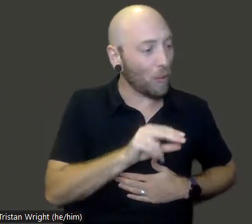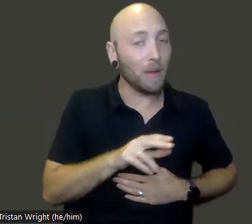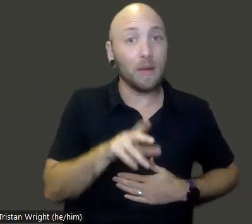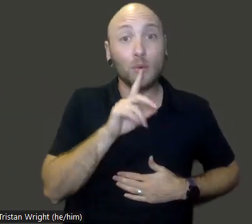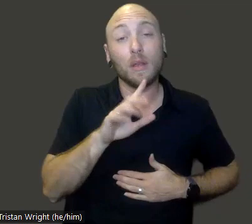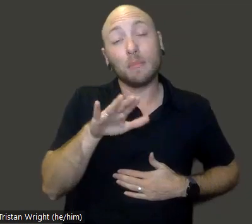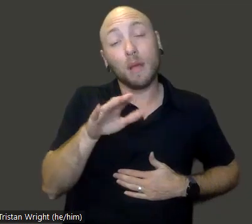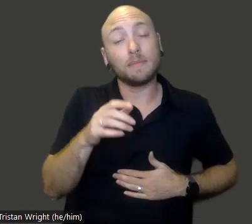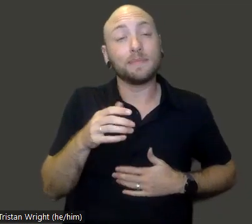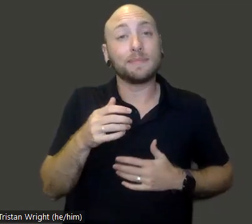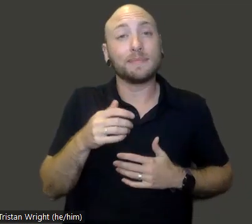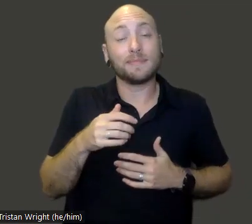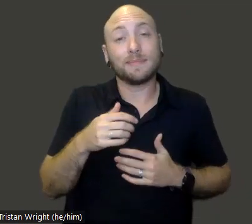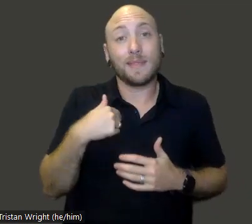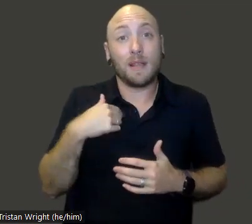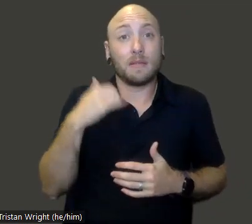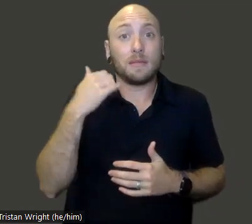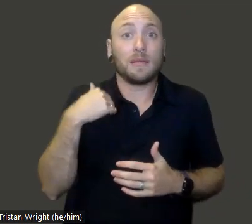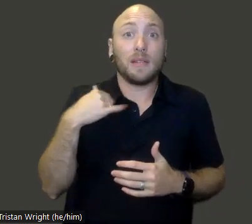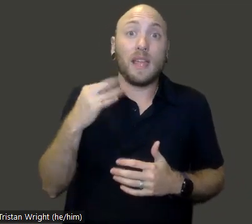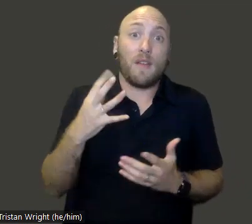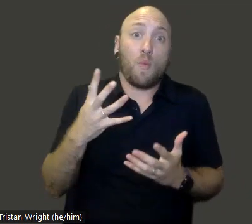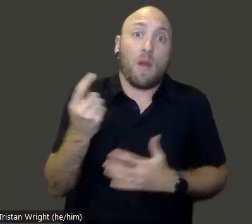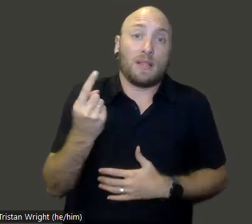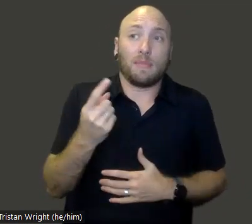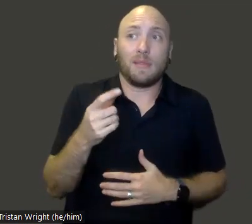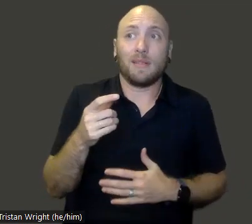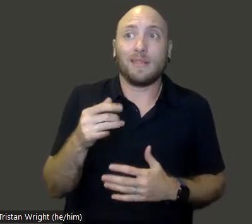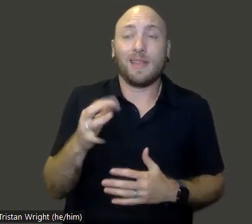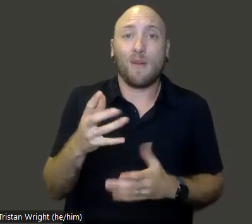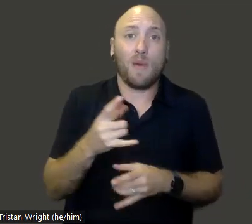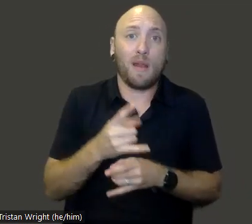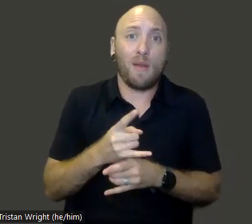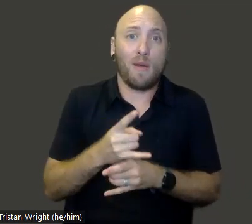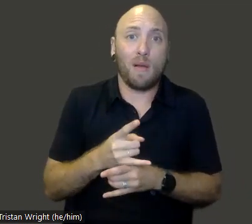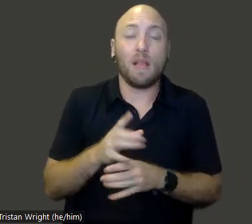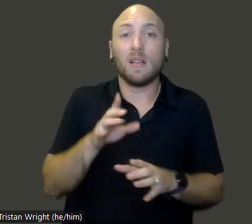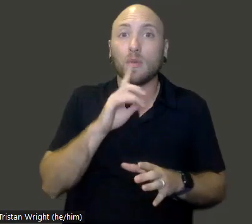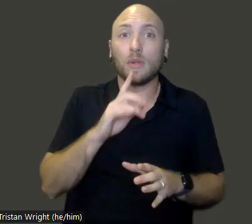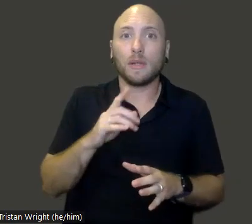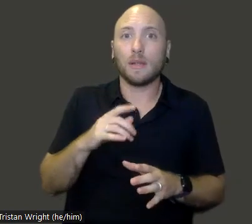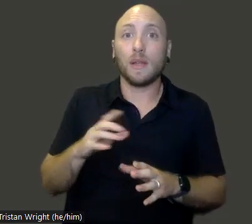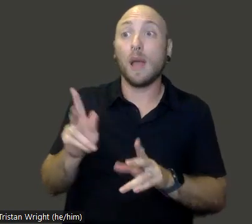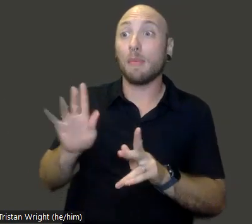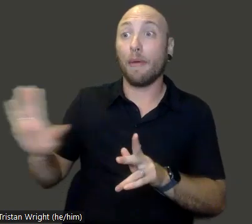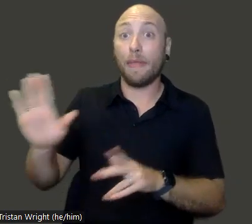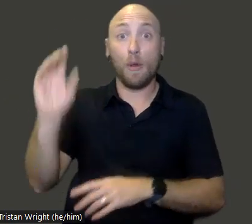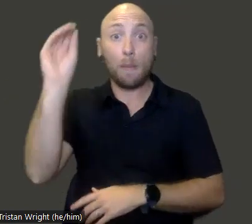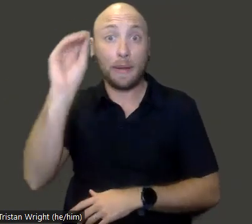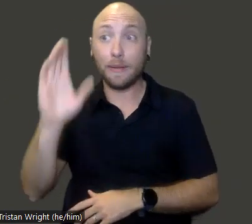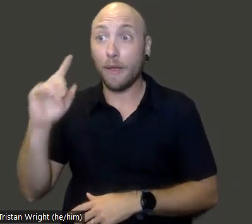alcohol, you know, embarrassment or how other people felt about it was never a huge obstacle for